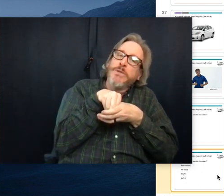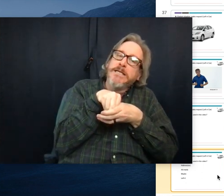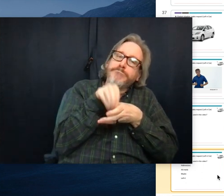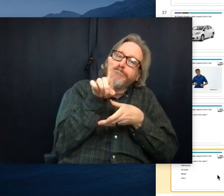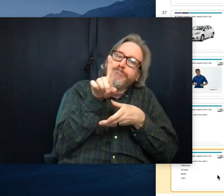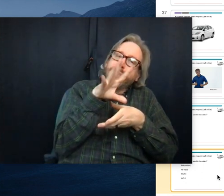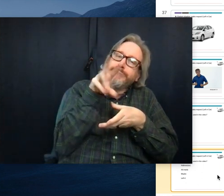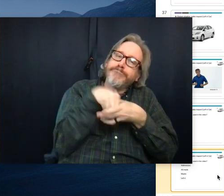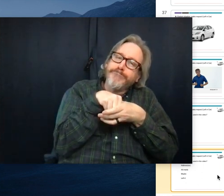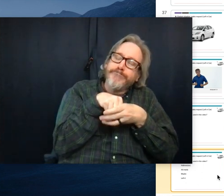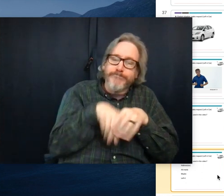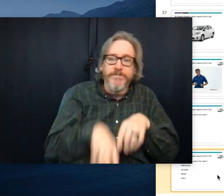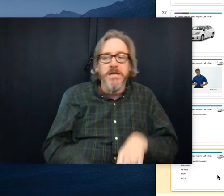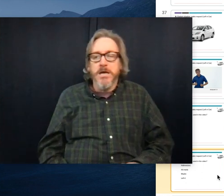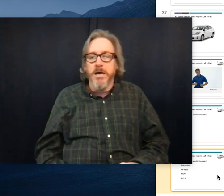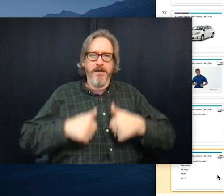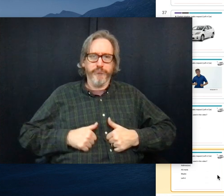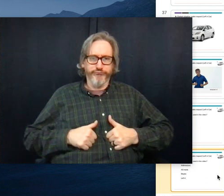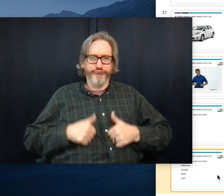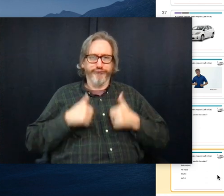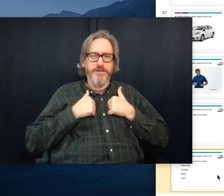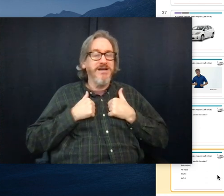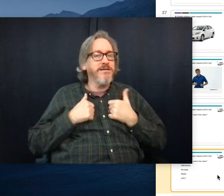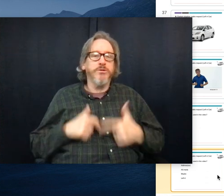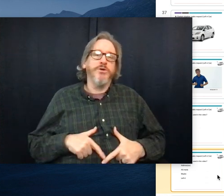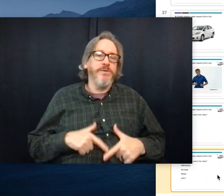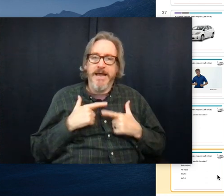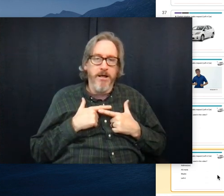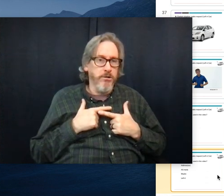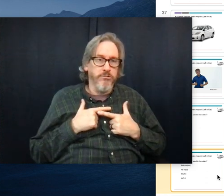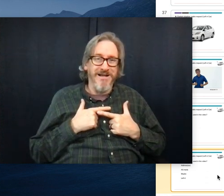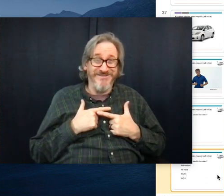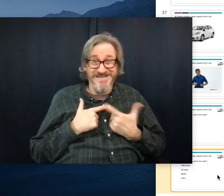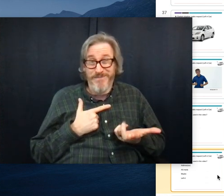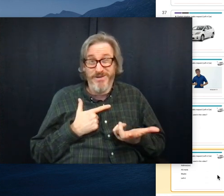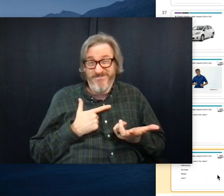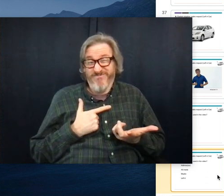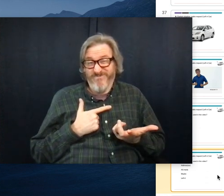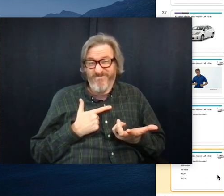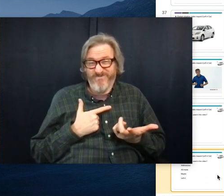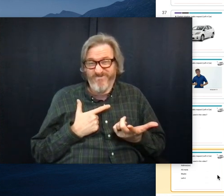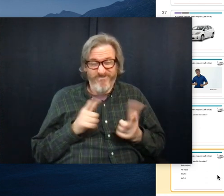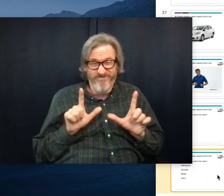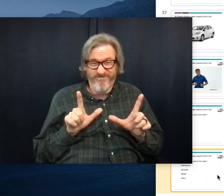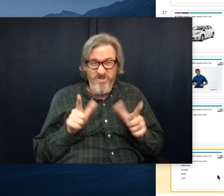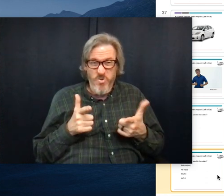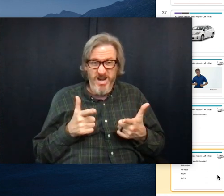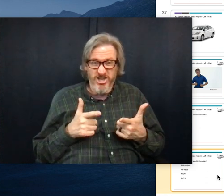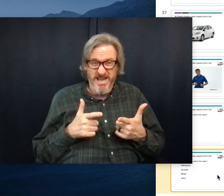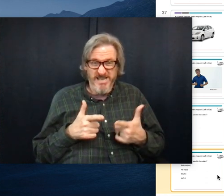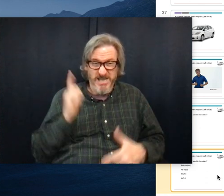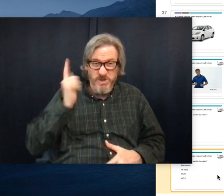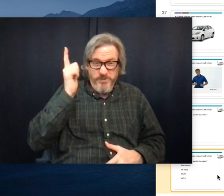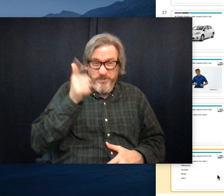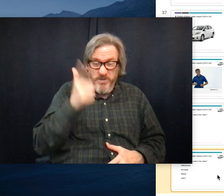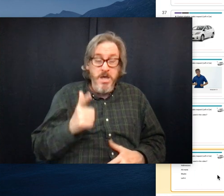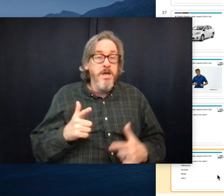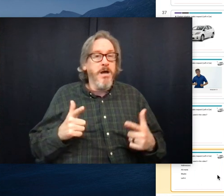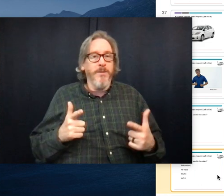Left keys in the car. So one more request. Now look at that old flip phone. Thank you.